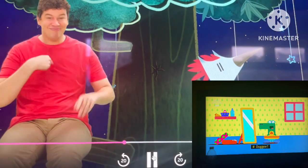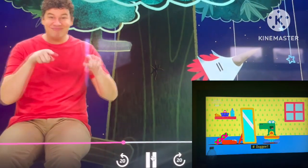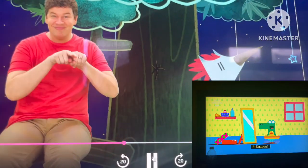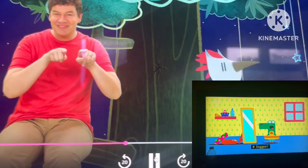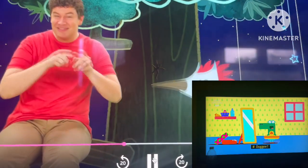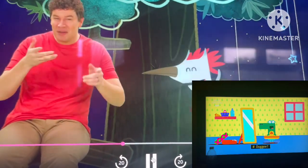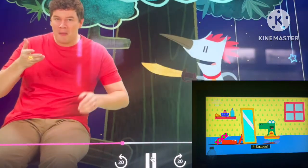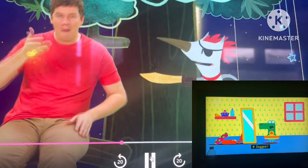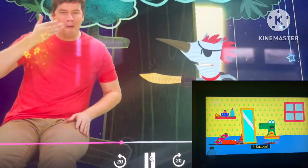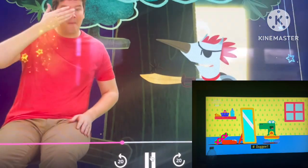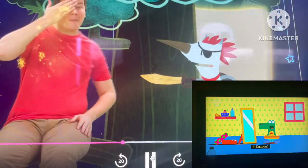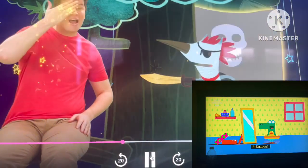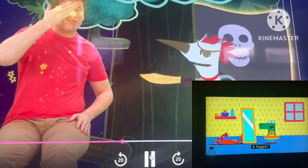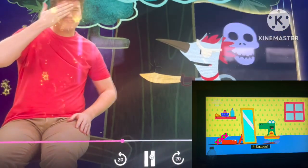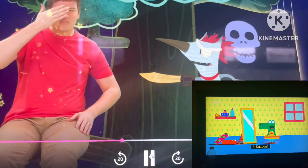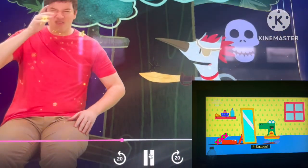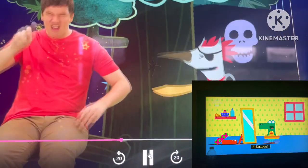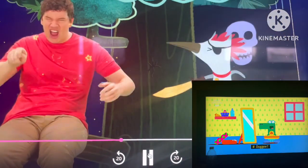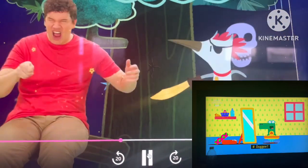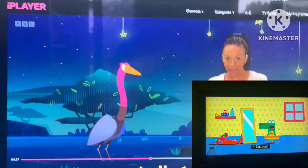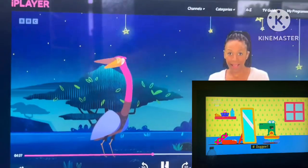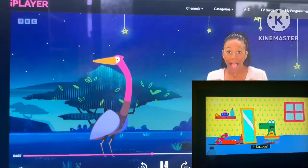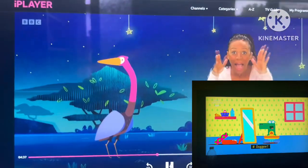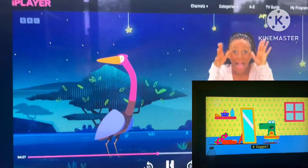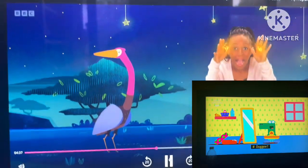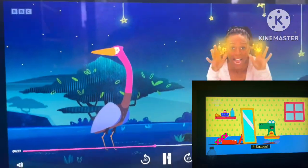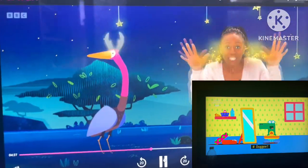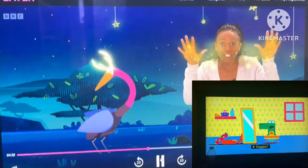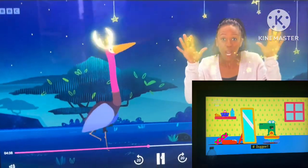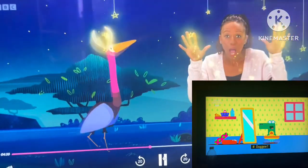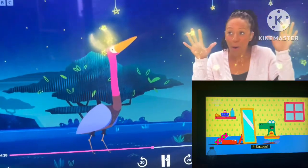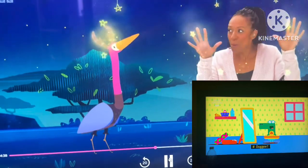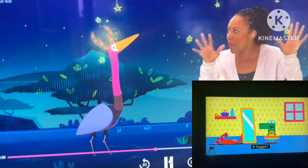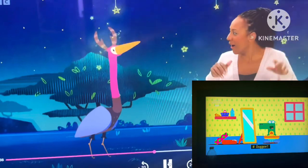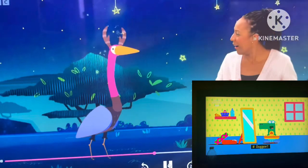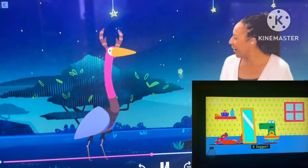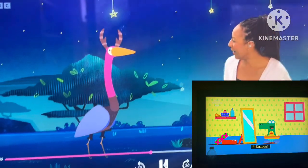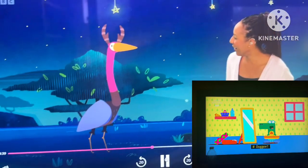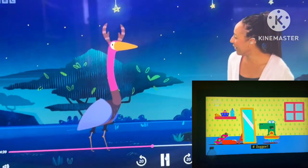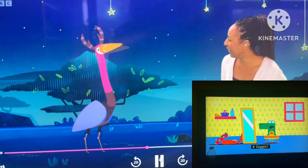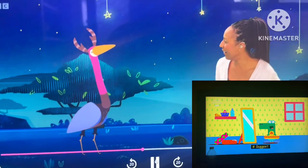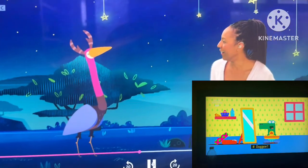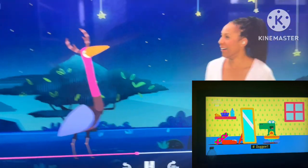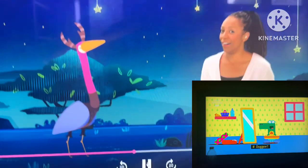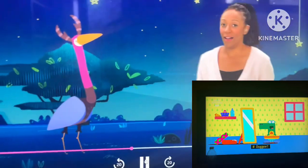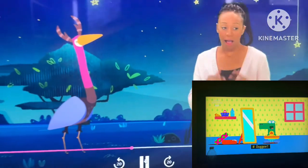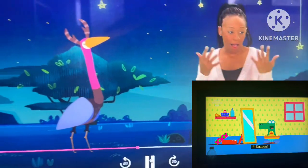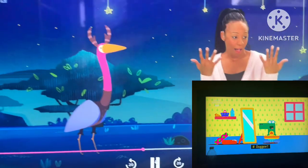And I'd scold like a pirate on the sea. I'd be an antelope.